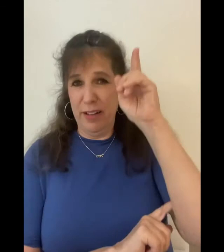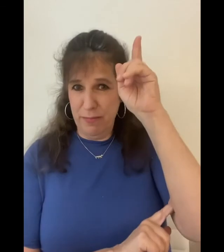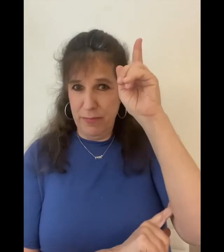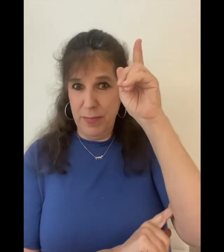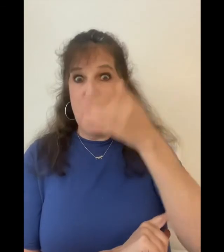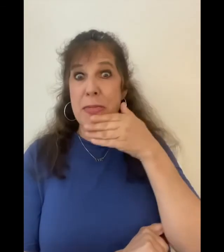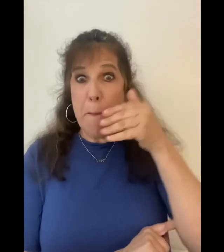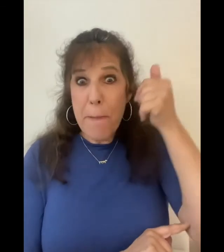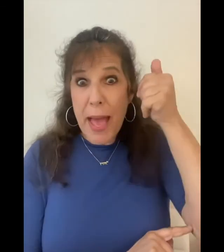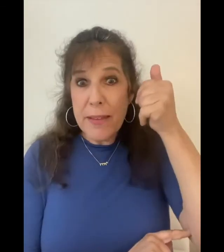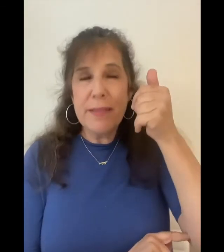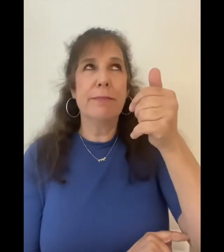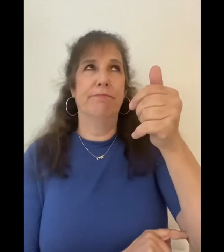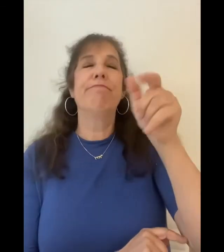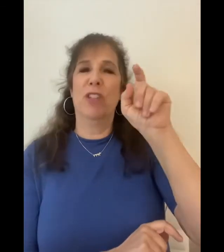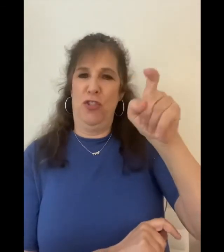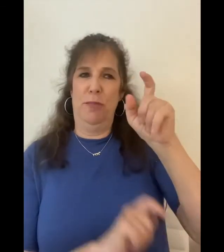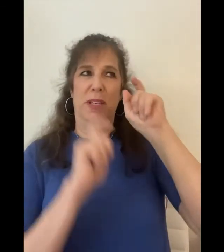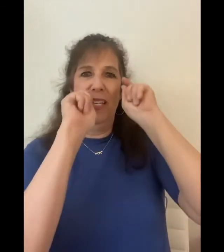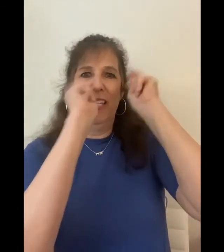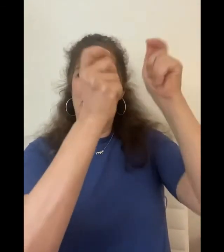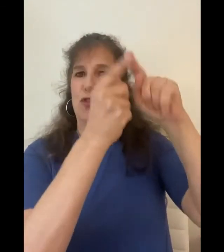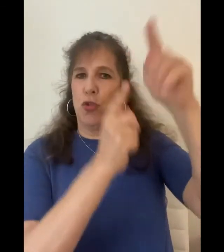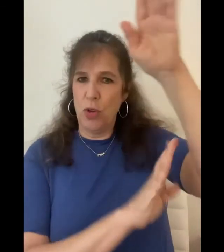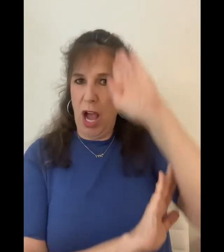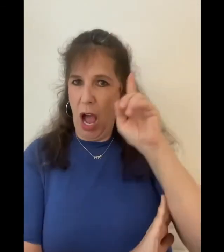that really you put God before you. It